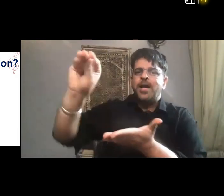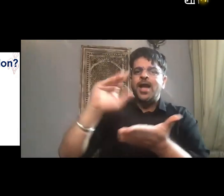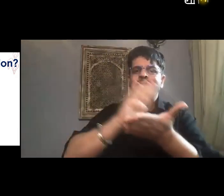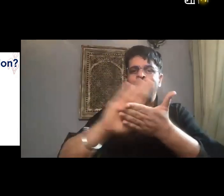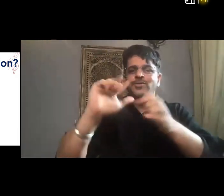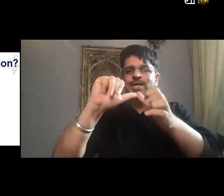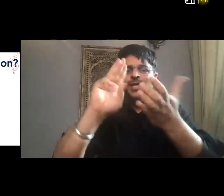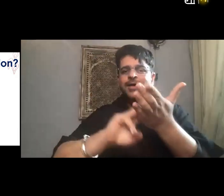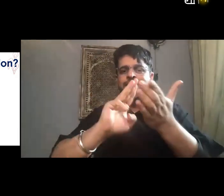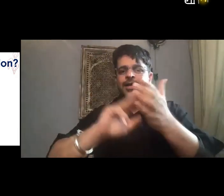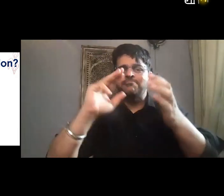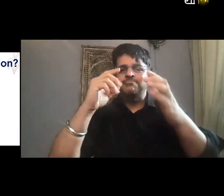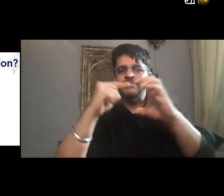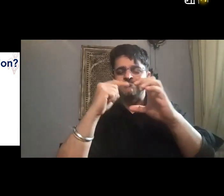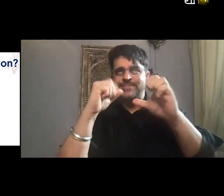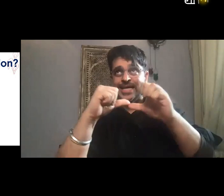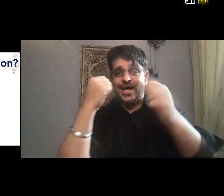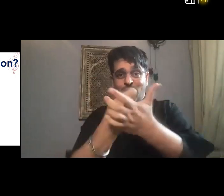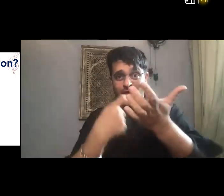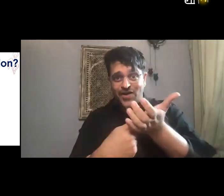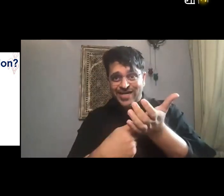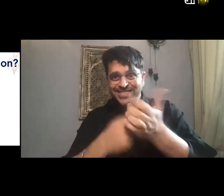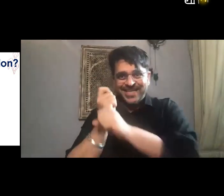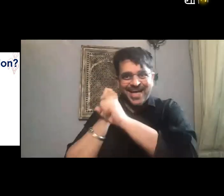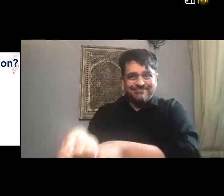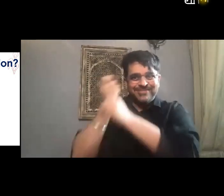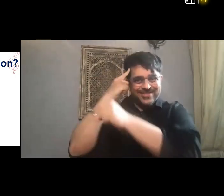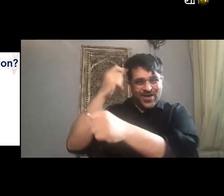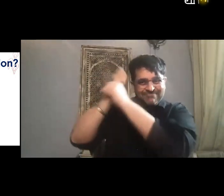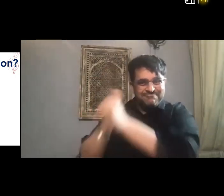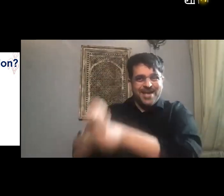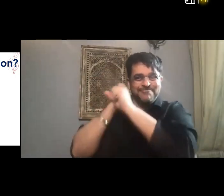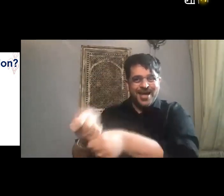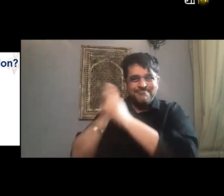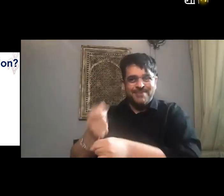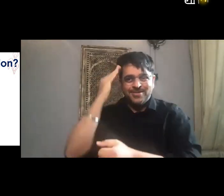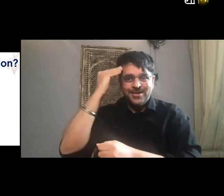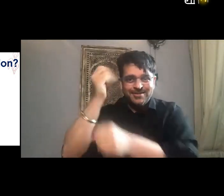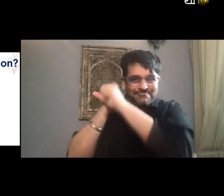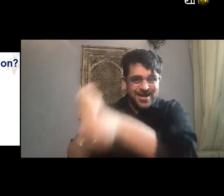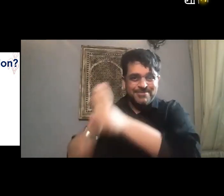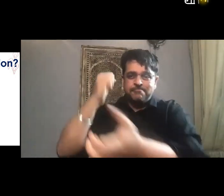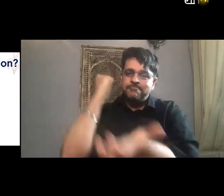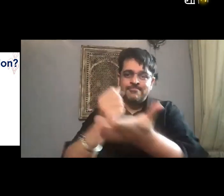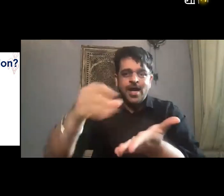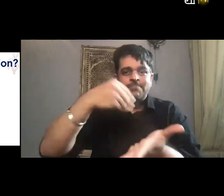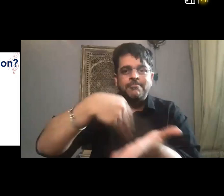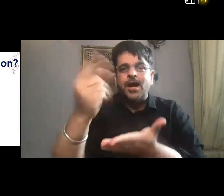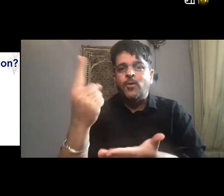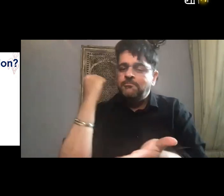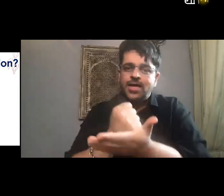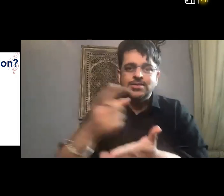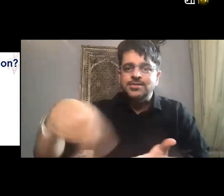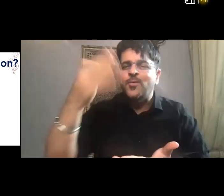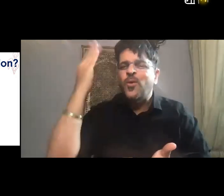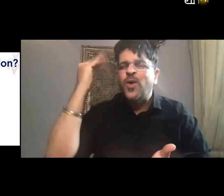about. And I would all want you all to just buy a hammer. You know what a hammer is? Just